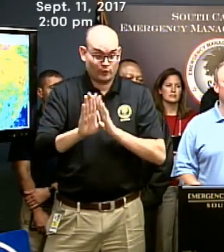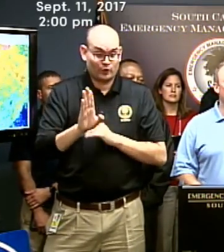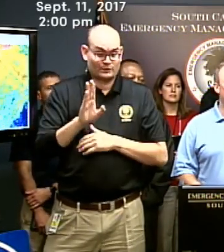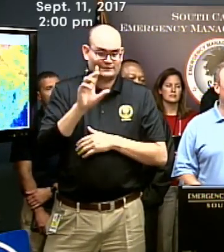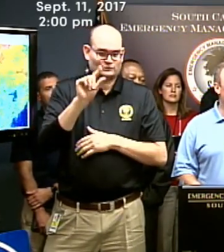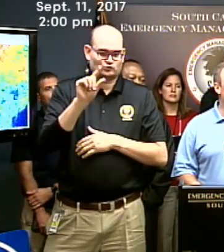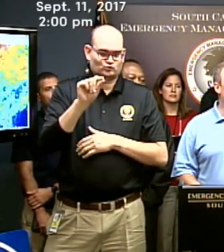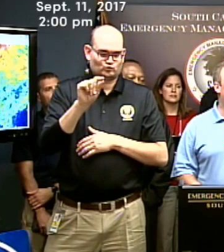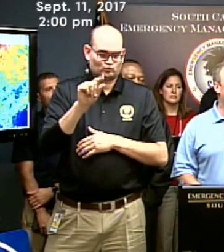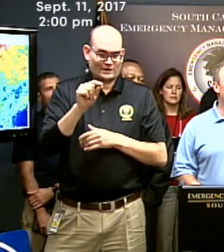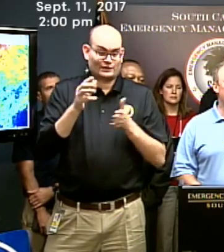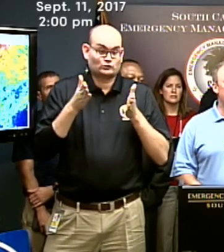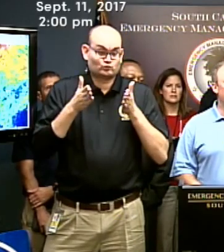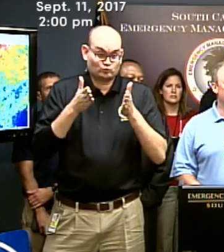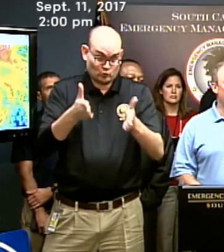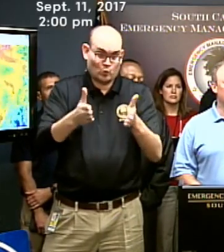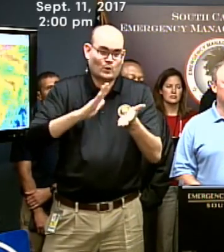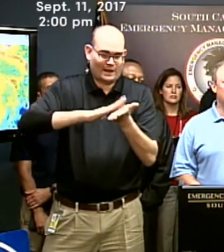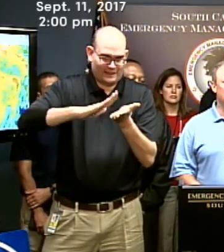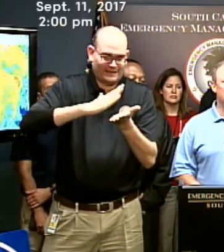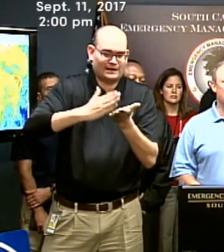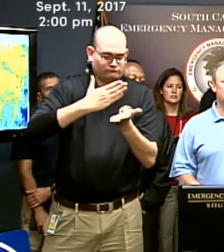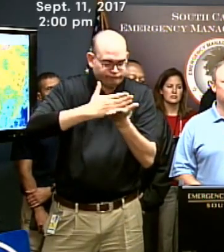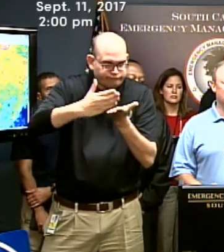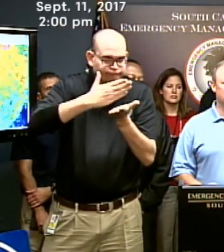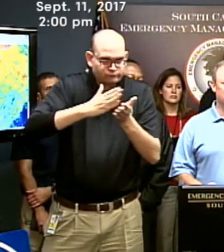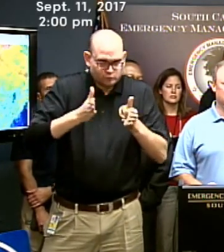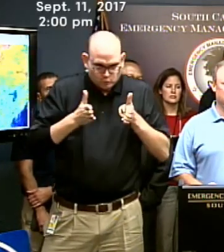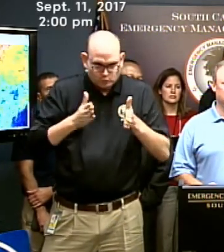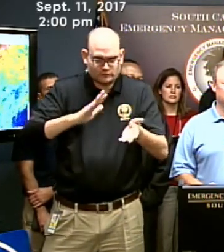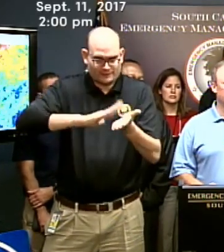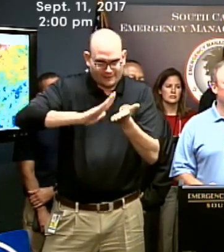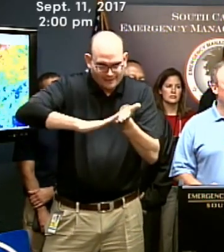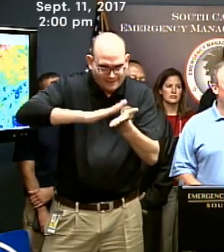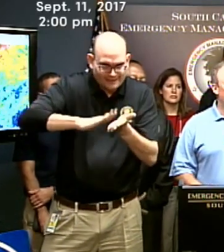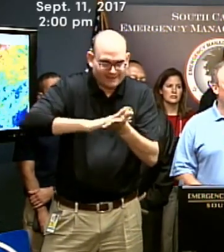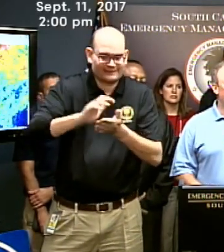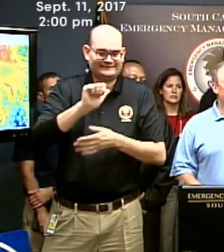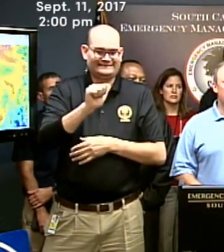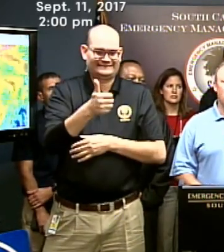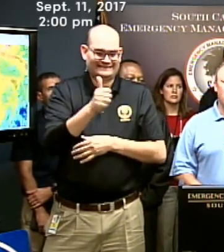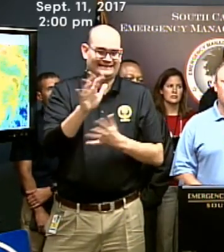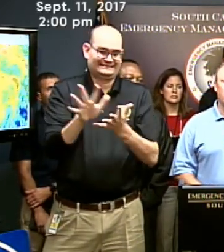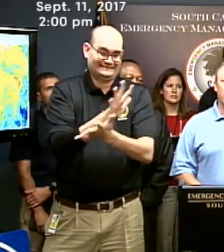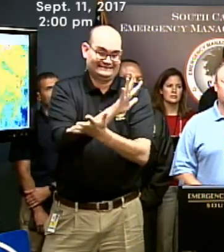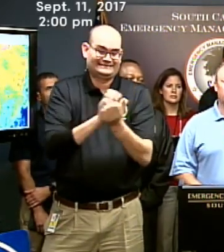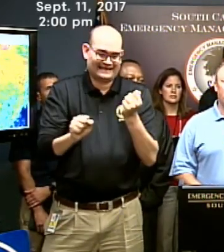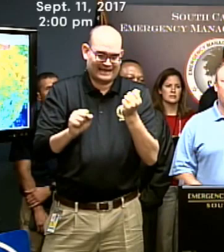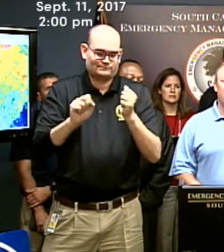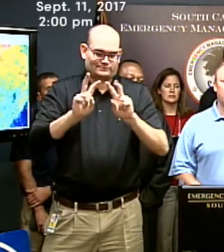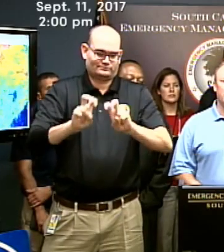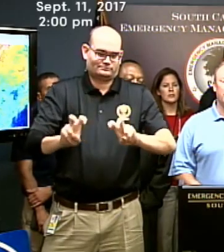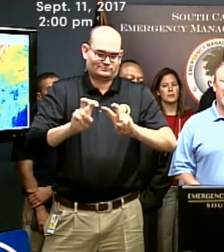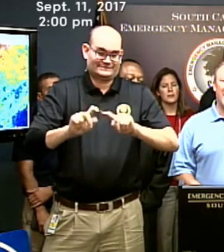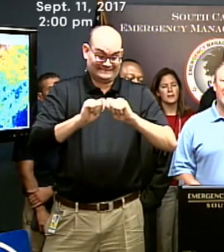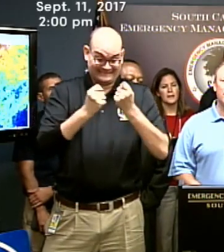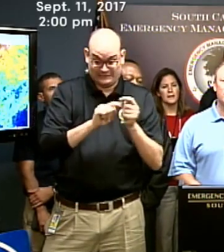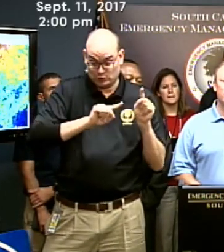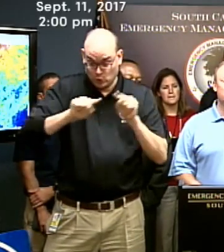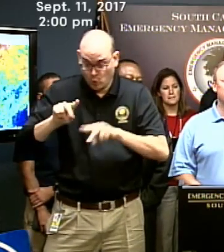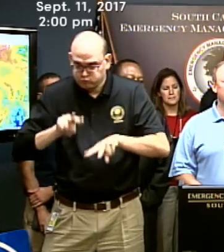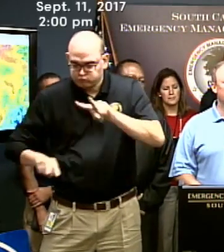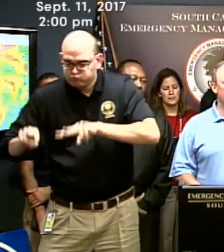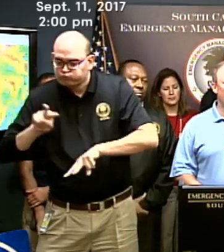crews ready to respond, as well as 10 damage assessment teams. Furthermore, we also have the